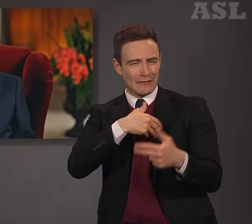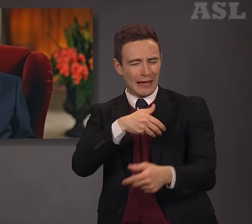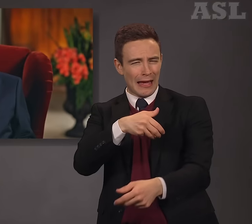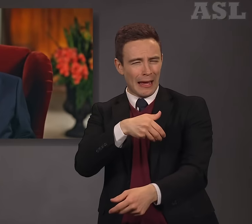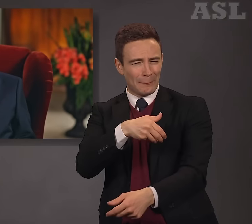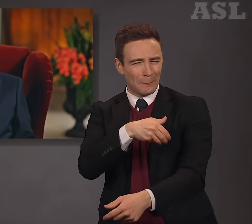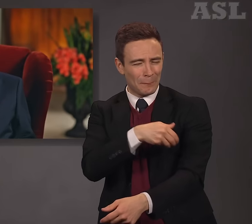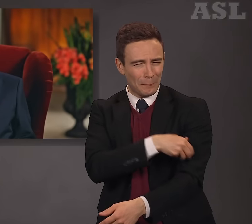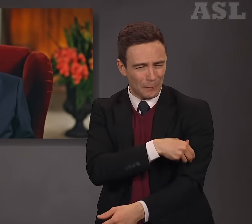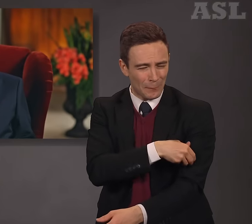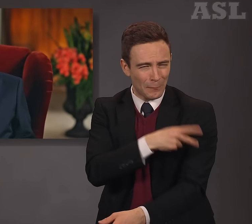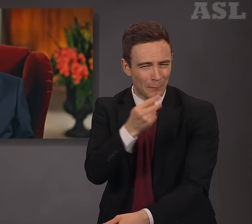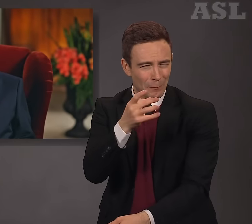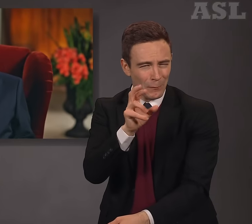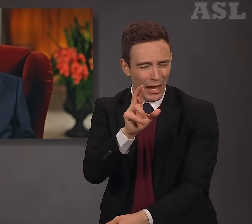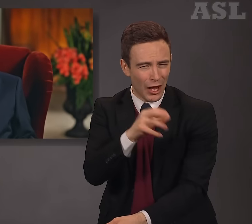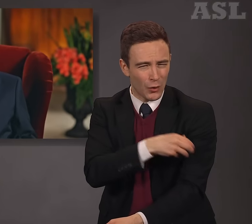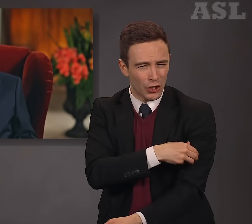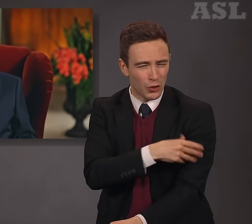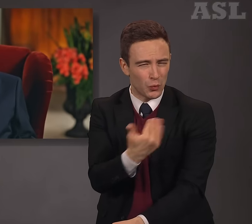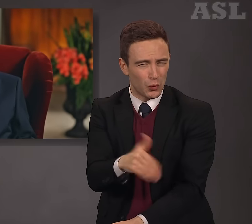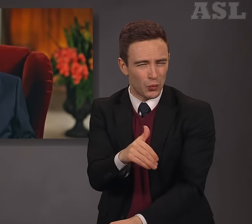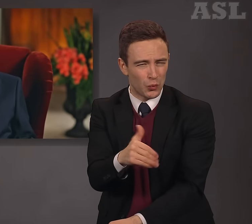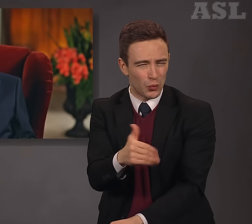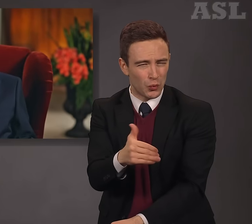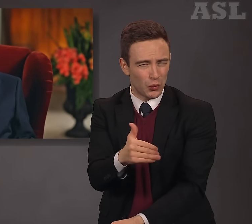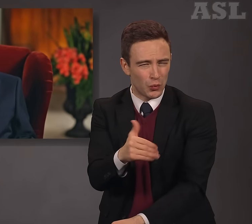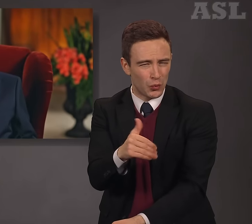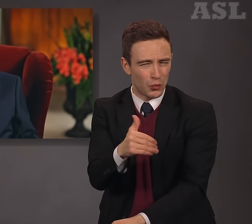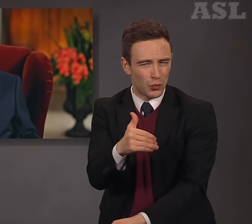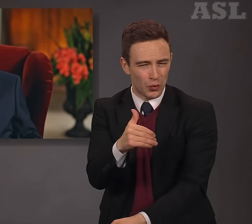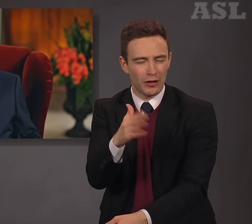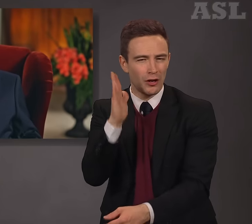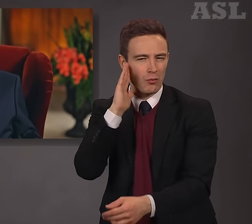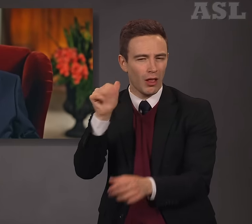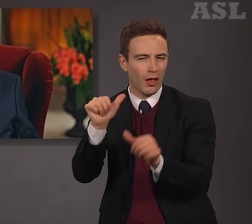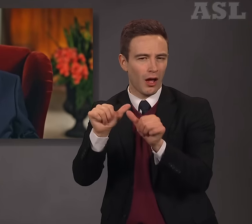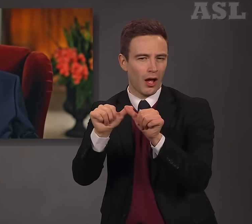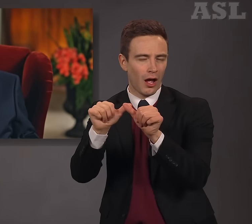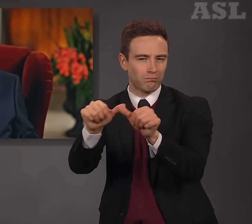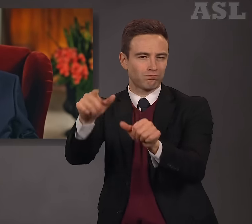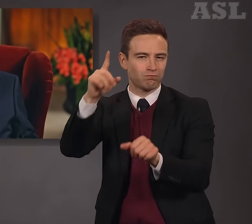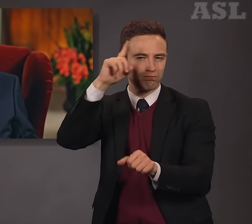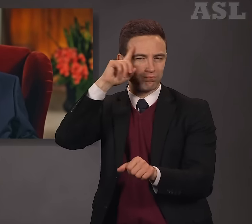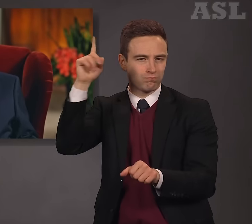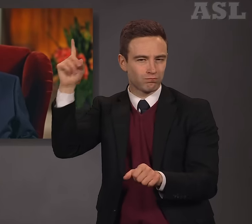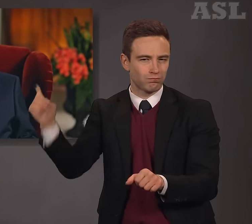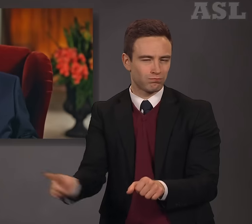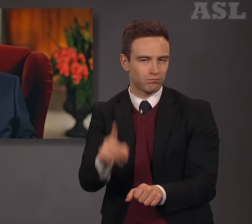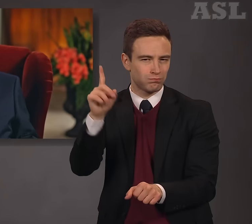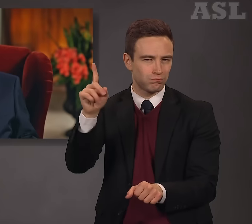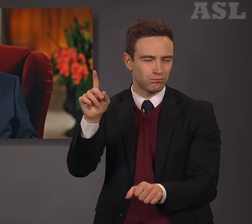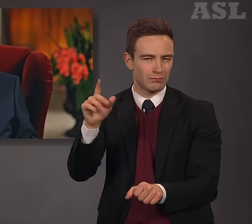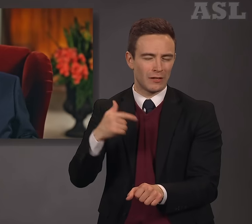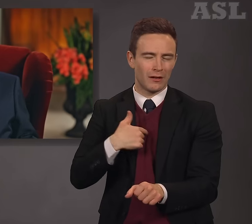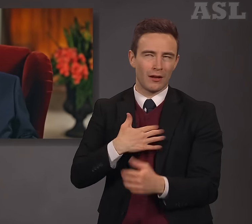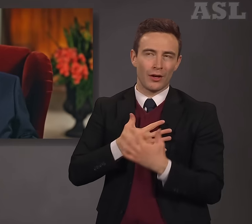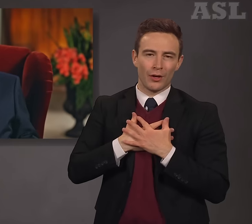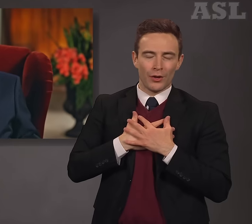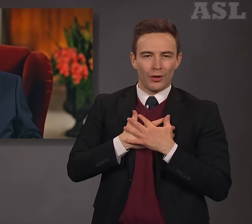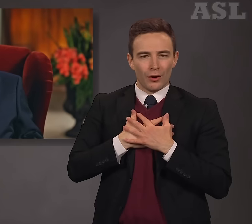The power of these priesthood keys is infinite and breathtaking.